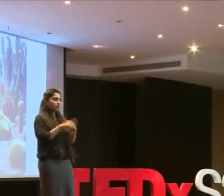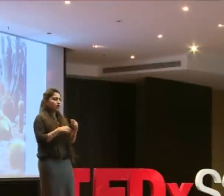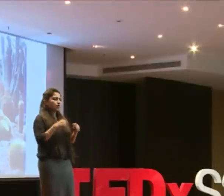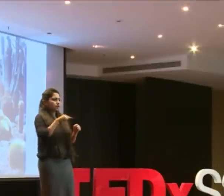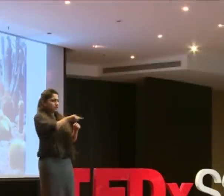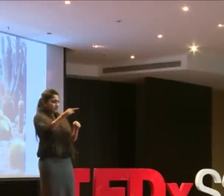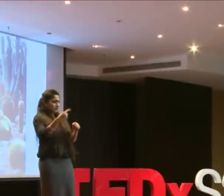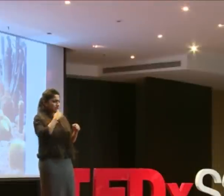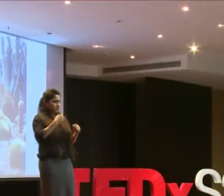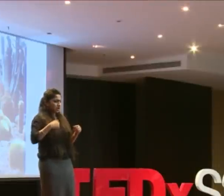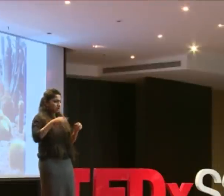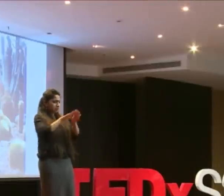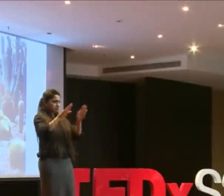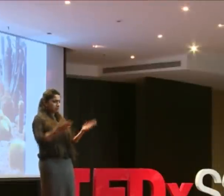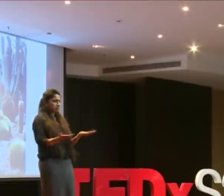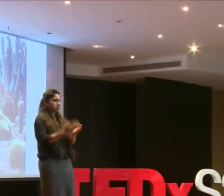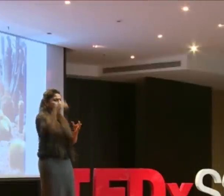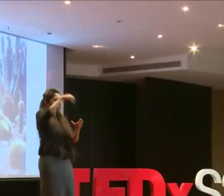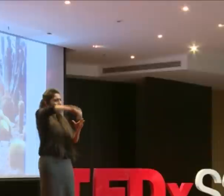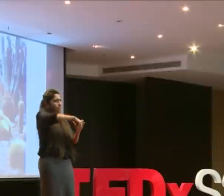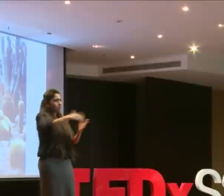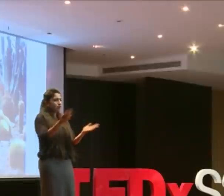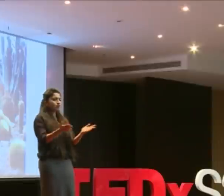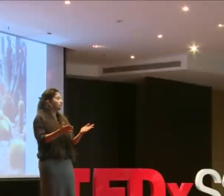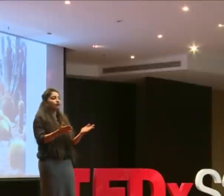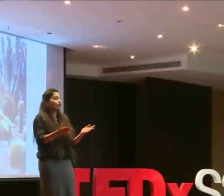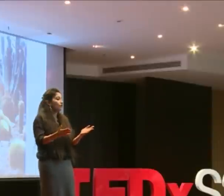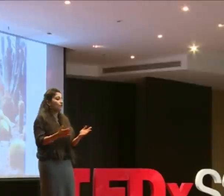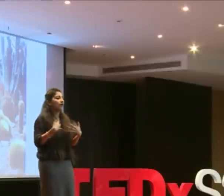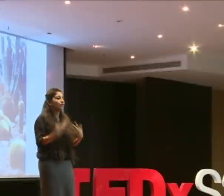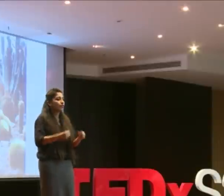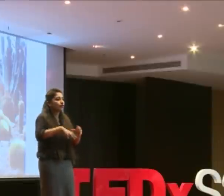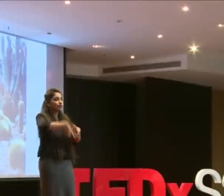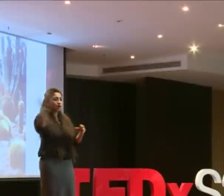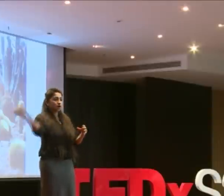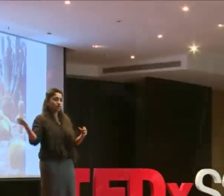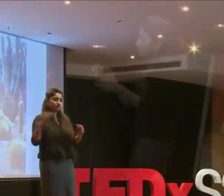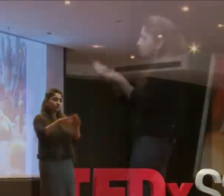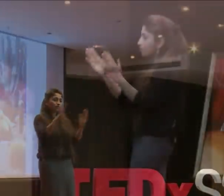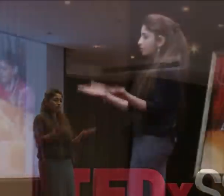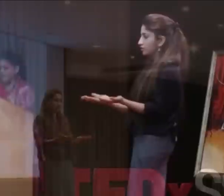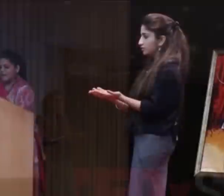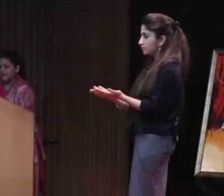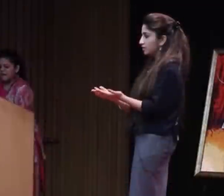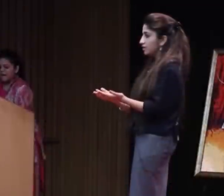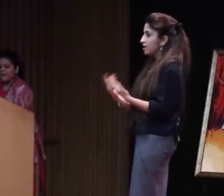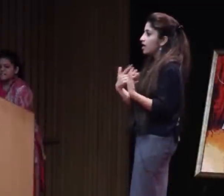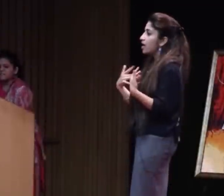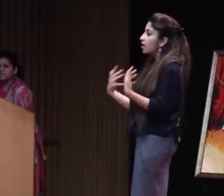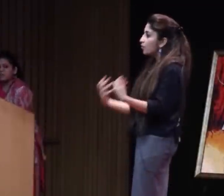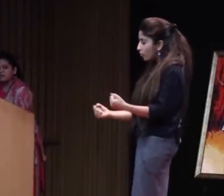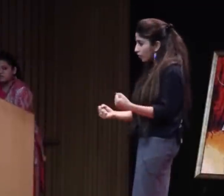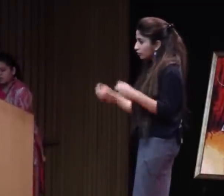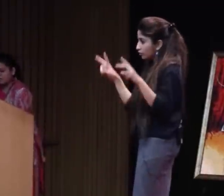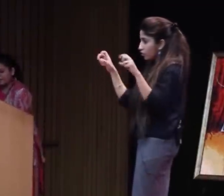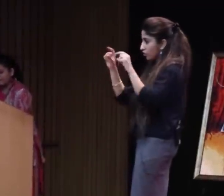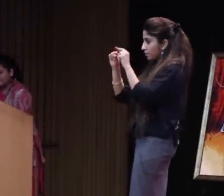is trying to make me in its ready-made boxes. I chose my own way. As in words of